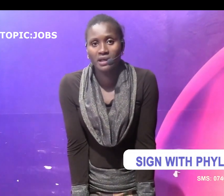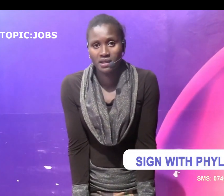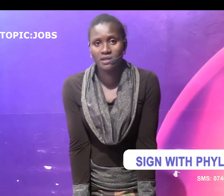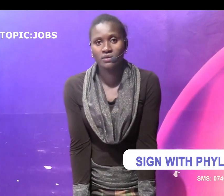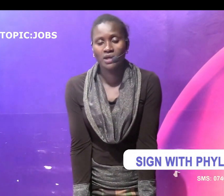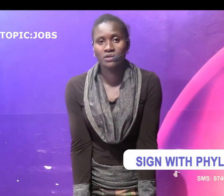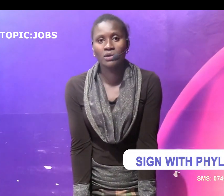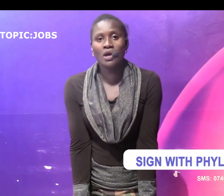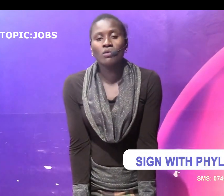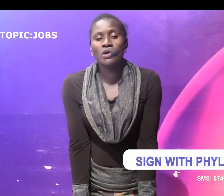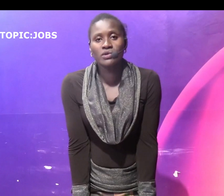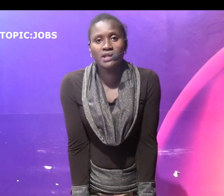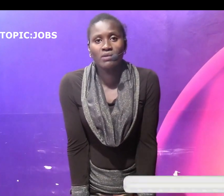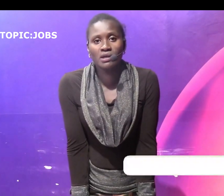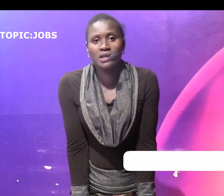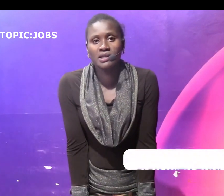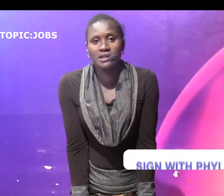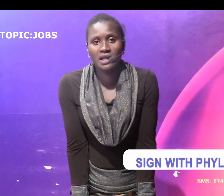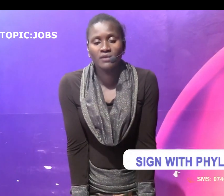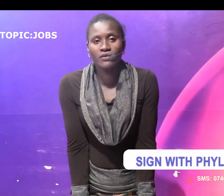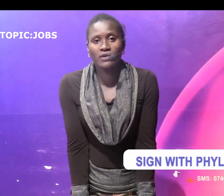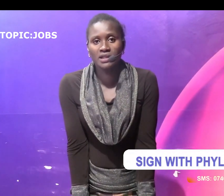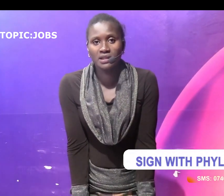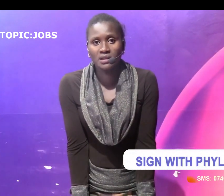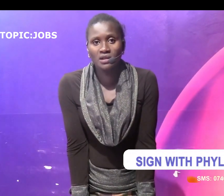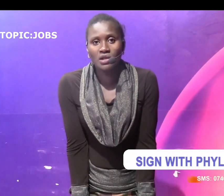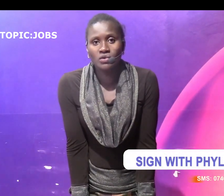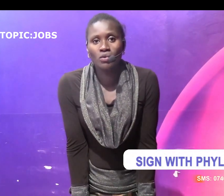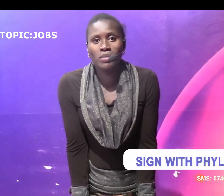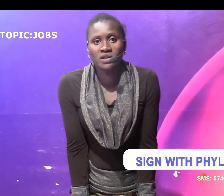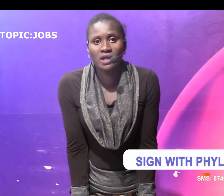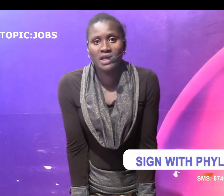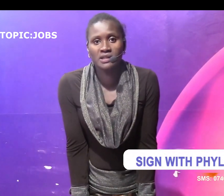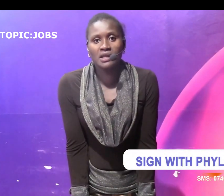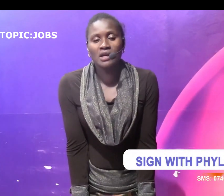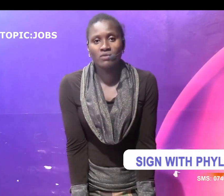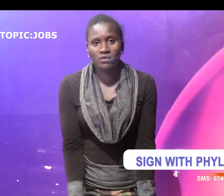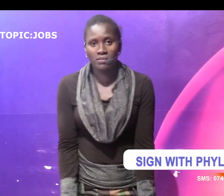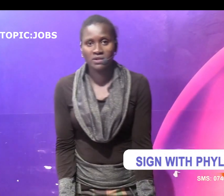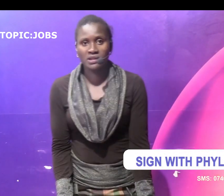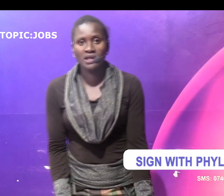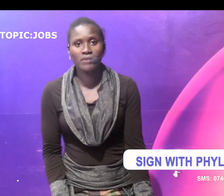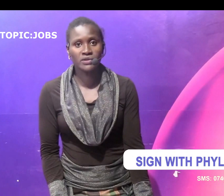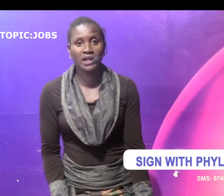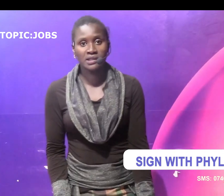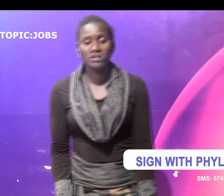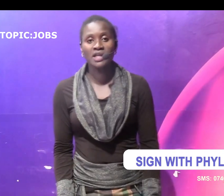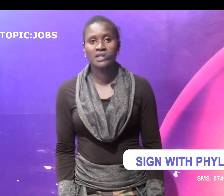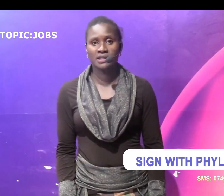to write. So we use the sign for writing to personalize. When we saying personalize, meaning it's a someone